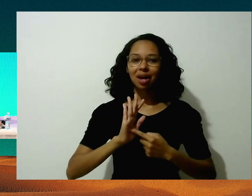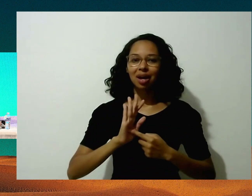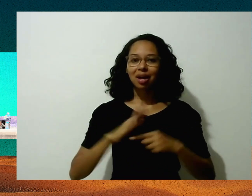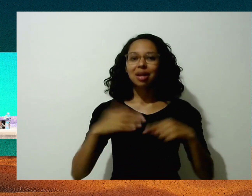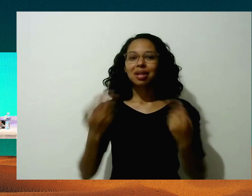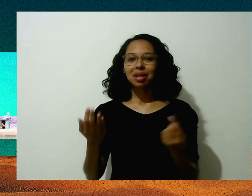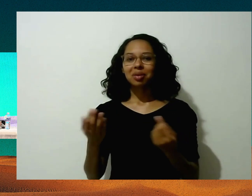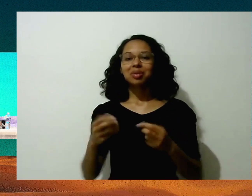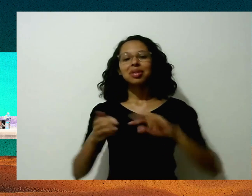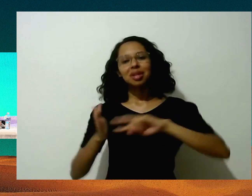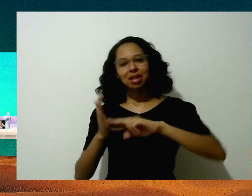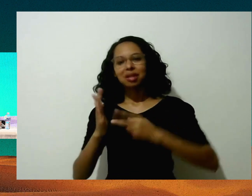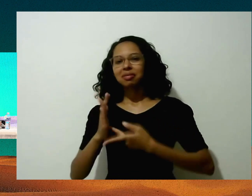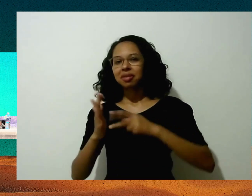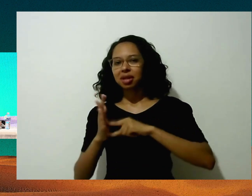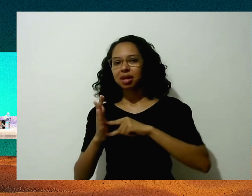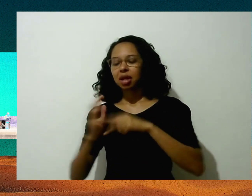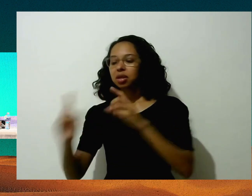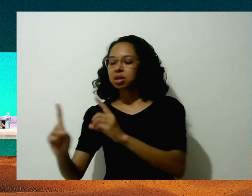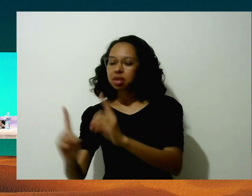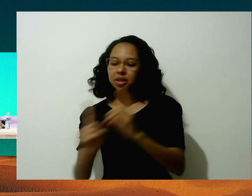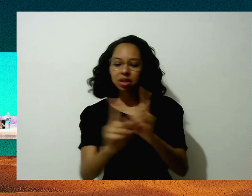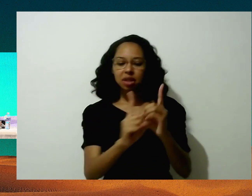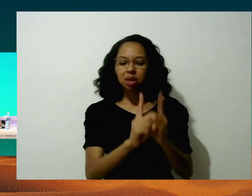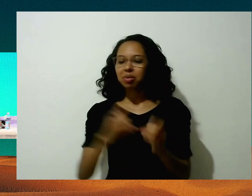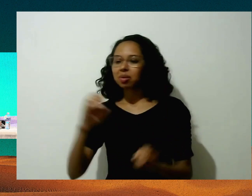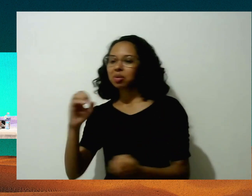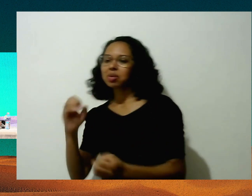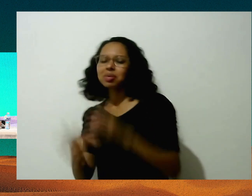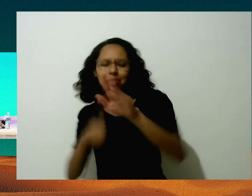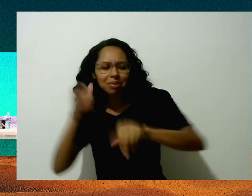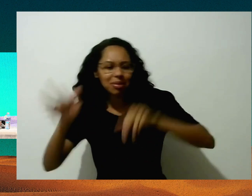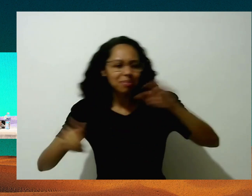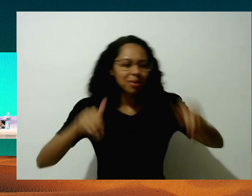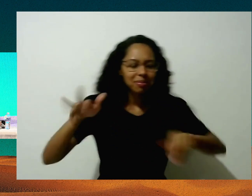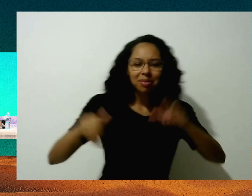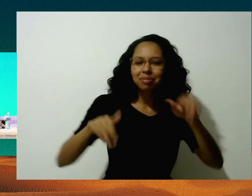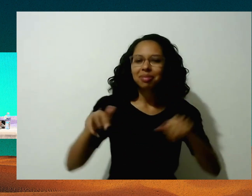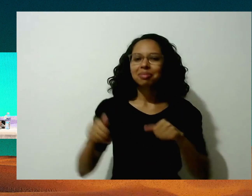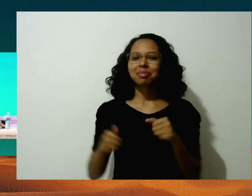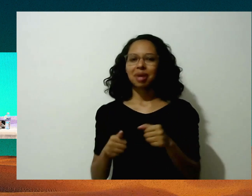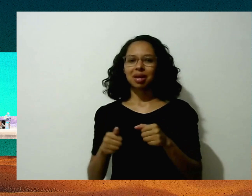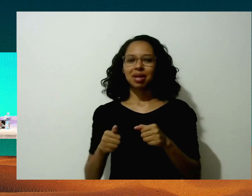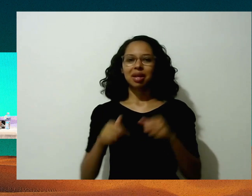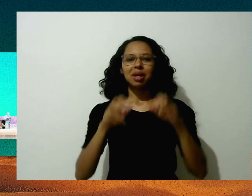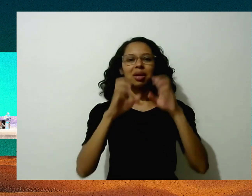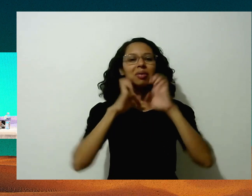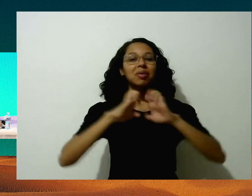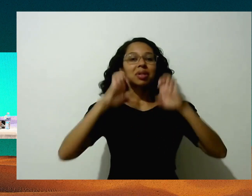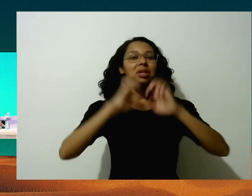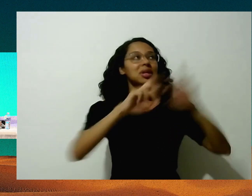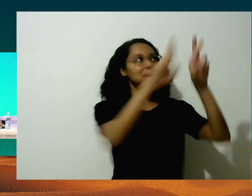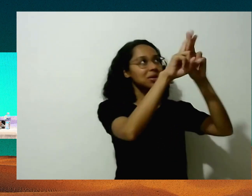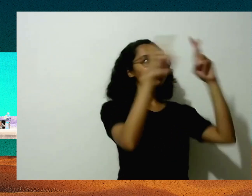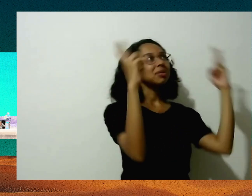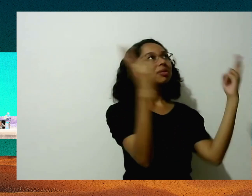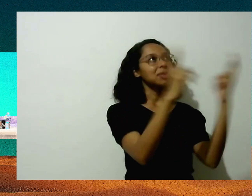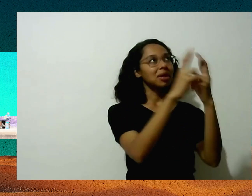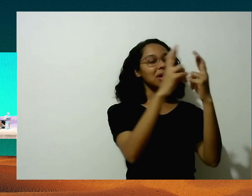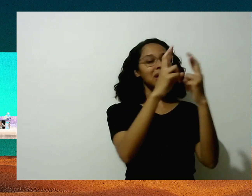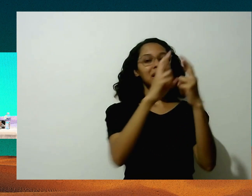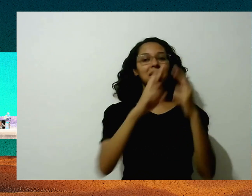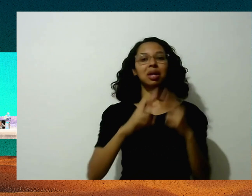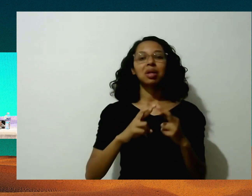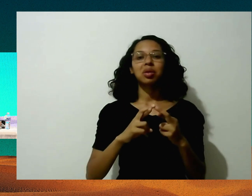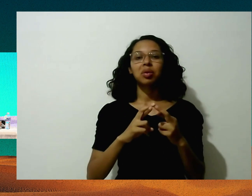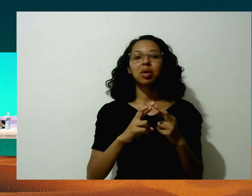disciples. evangelho do reino faz discípulos. The gospel of the kingdom makes O disciples. evangelho do reino coloca o encabeçamento de Cristo